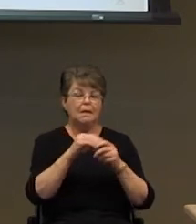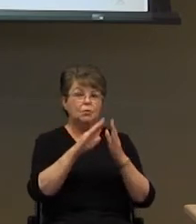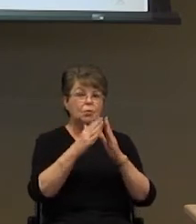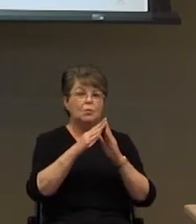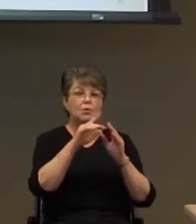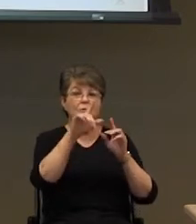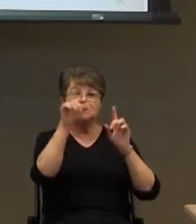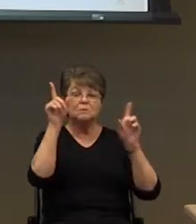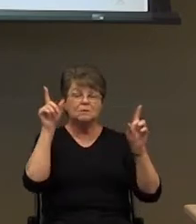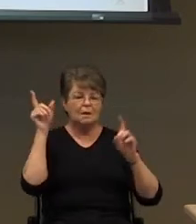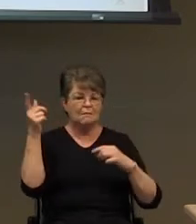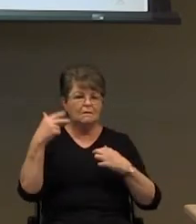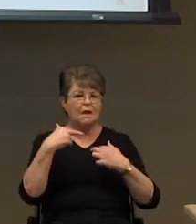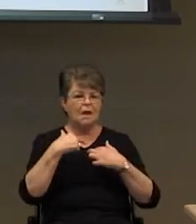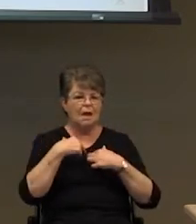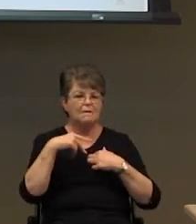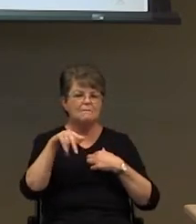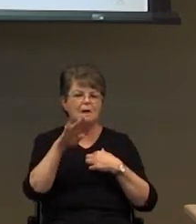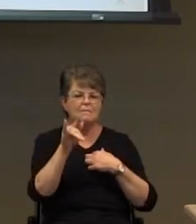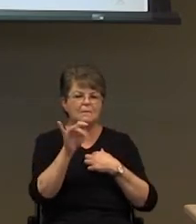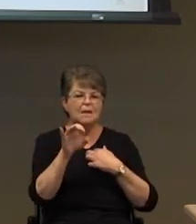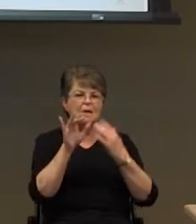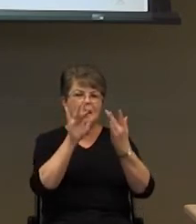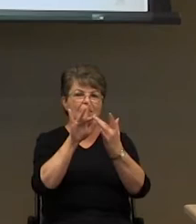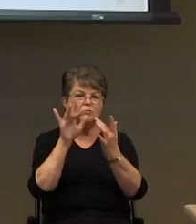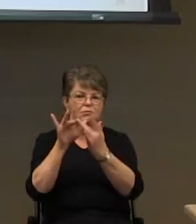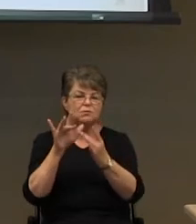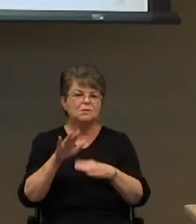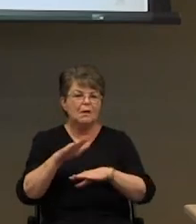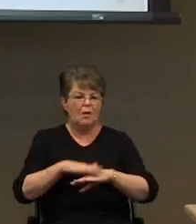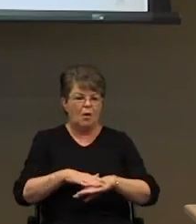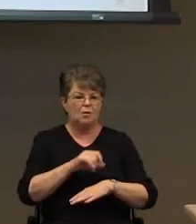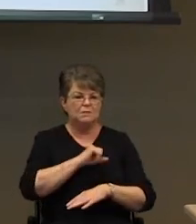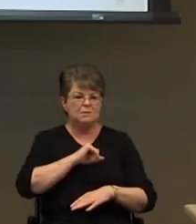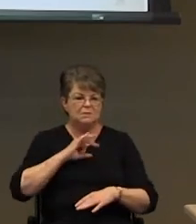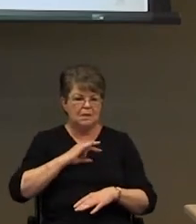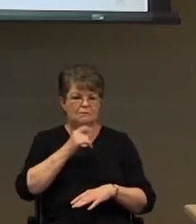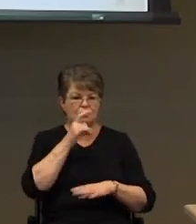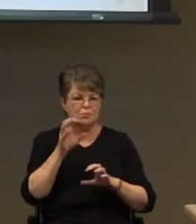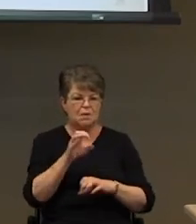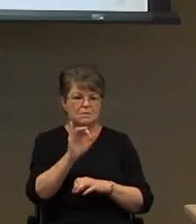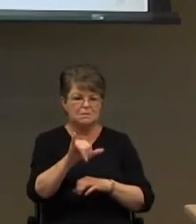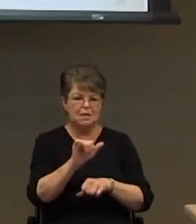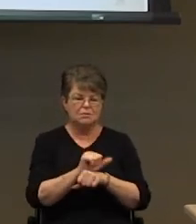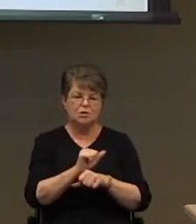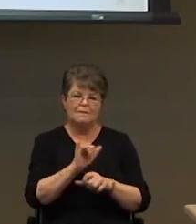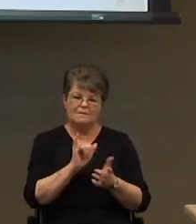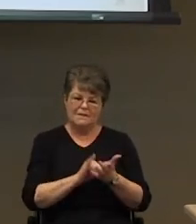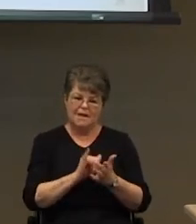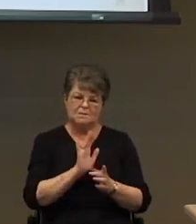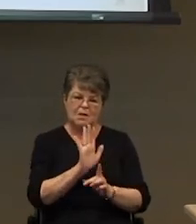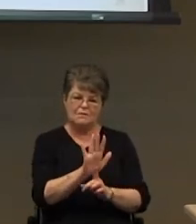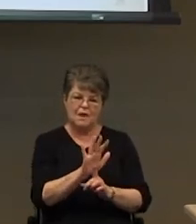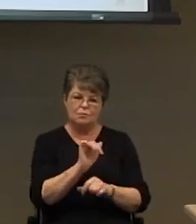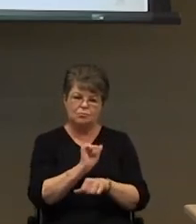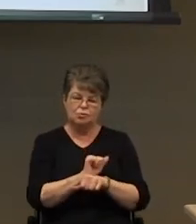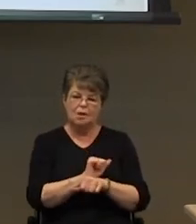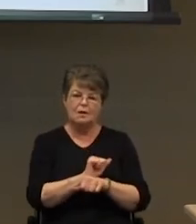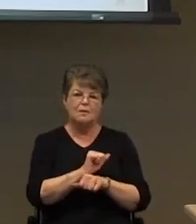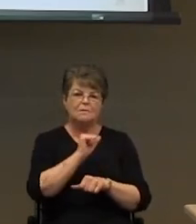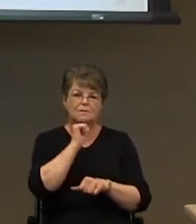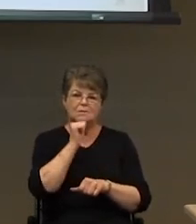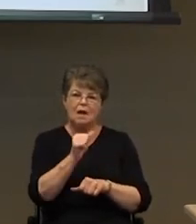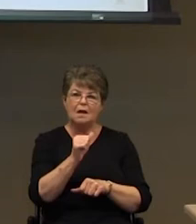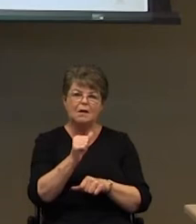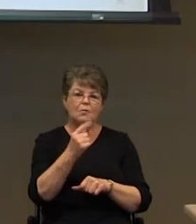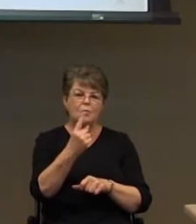that public outreach, public engagement on staff that does that job. But that's their job. It's not one of